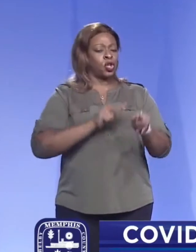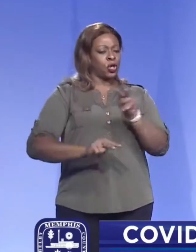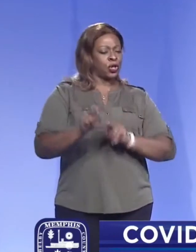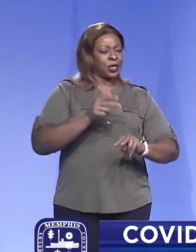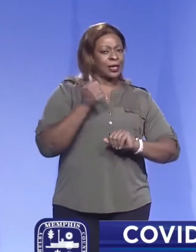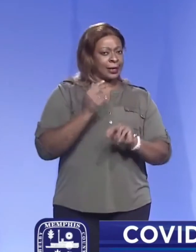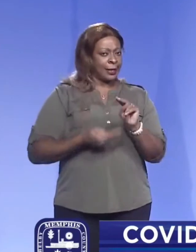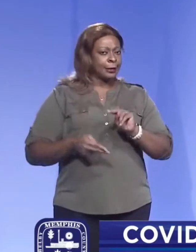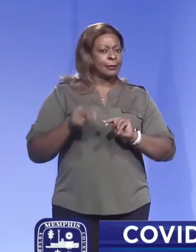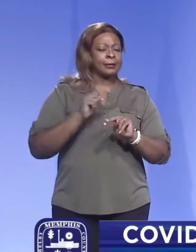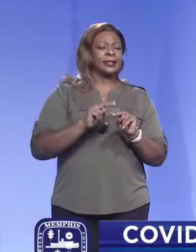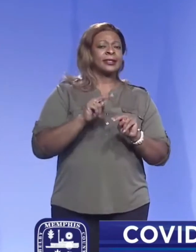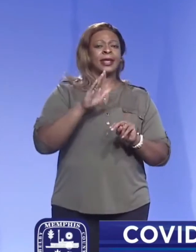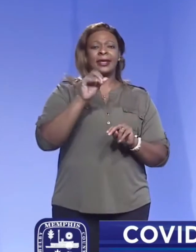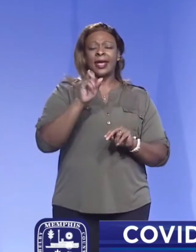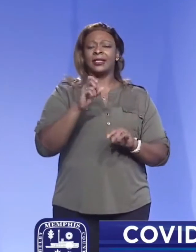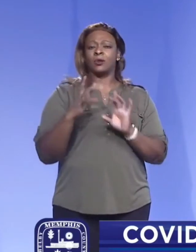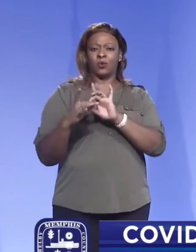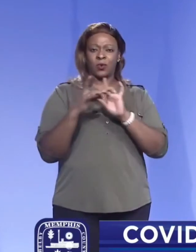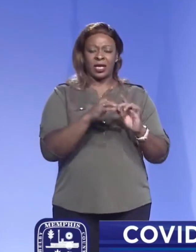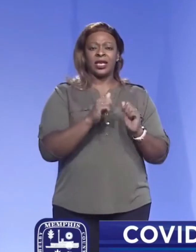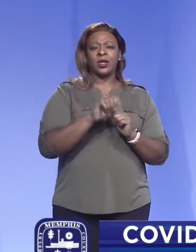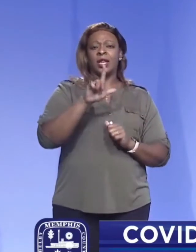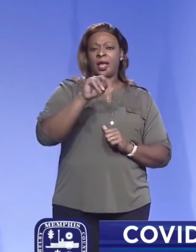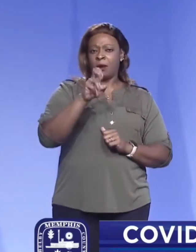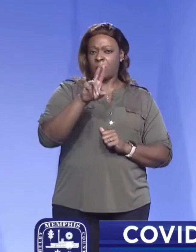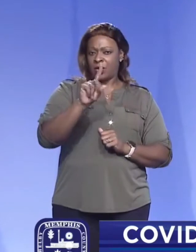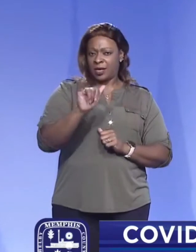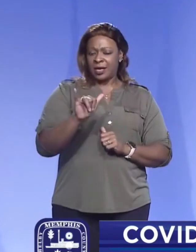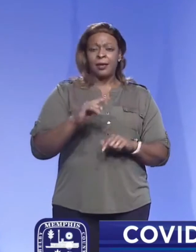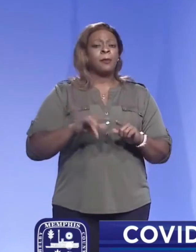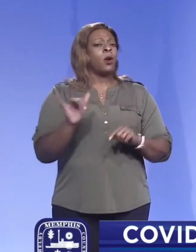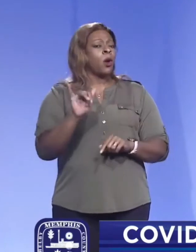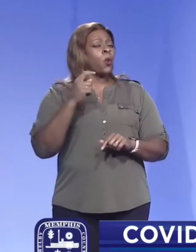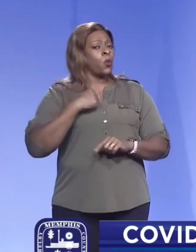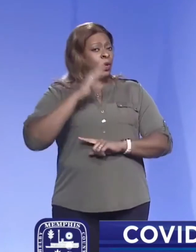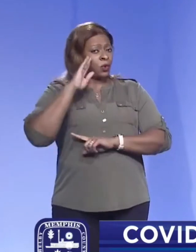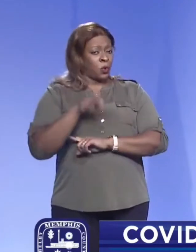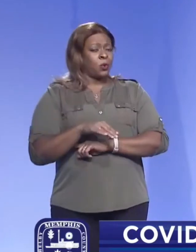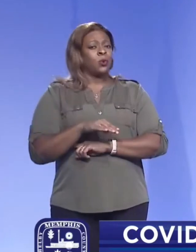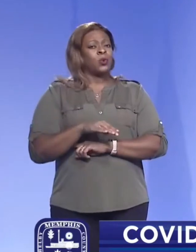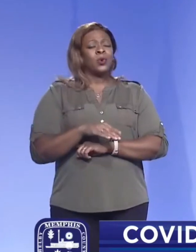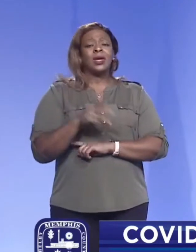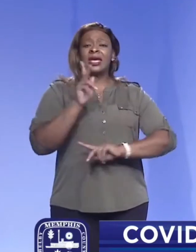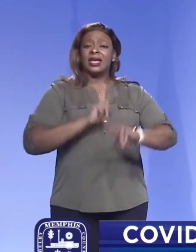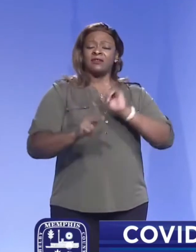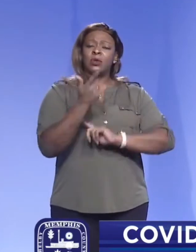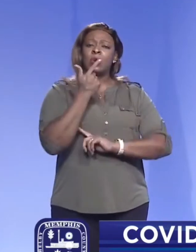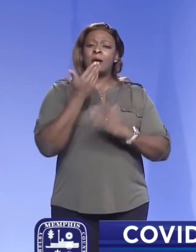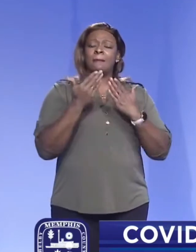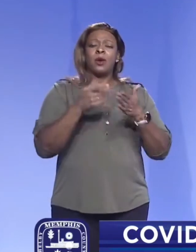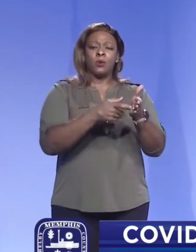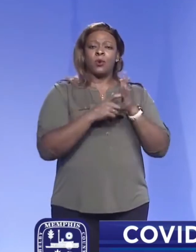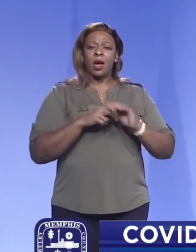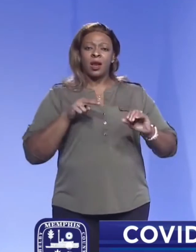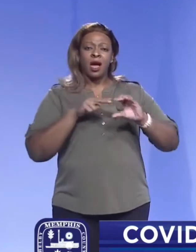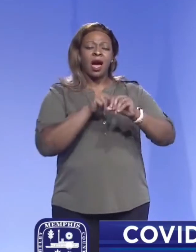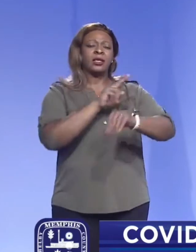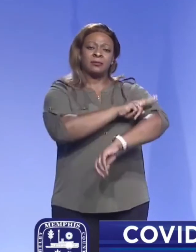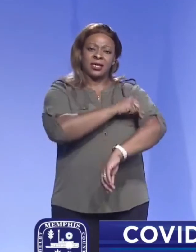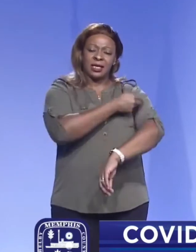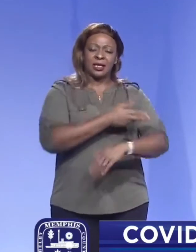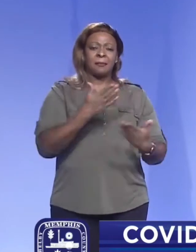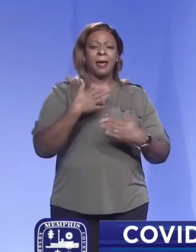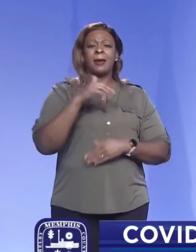any increase in cases relative to Labor Day. But we also know that for individuals who might require hospitalization, that